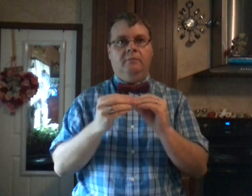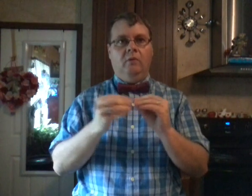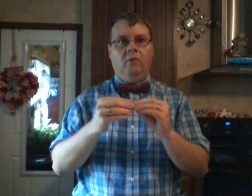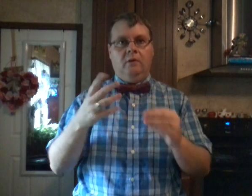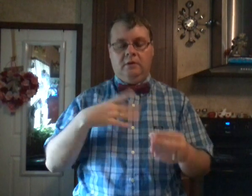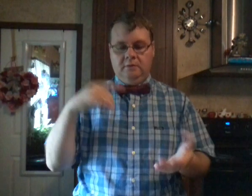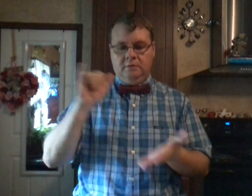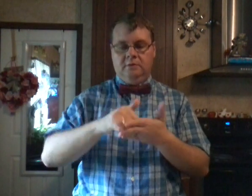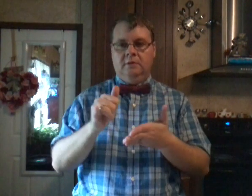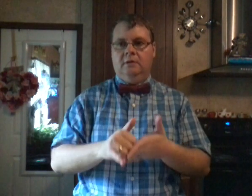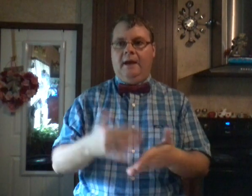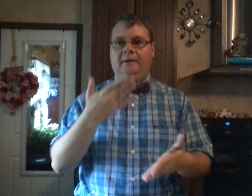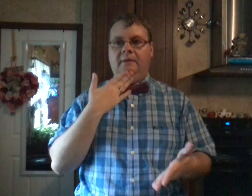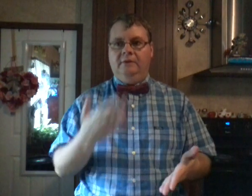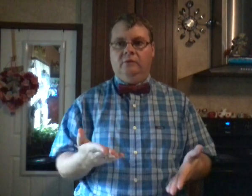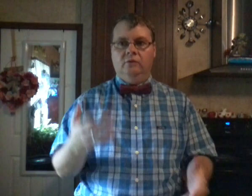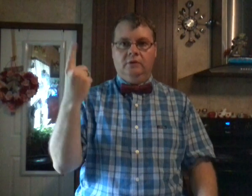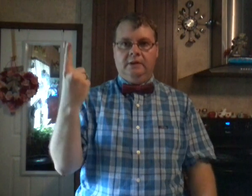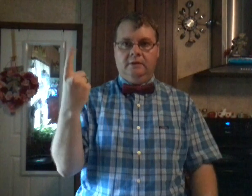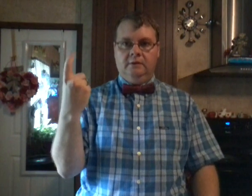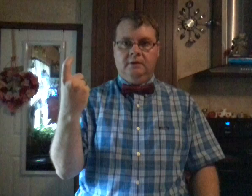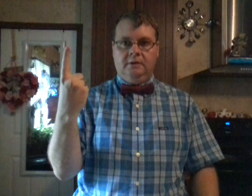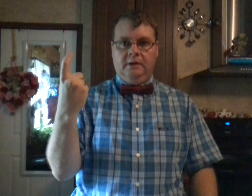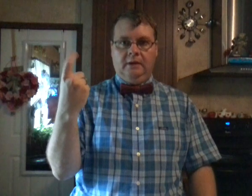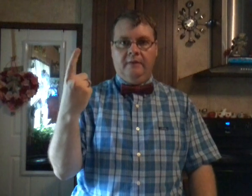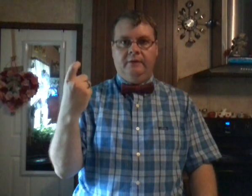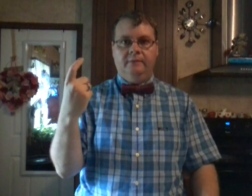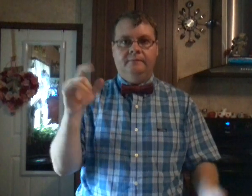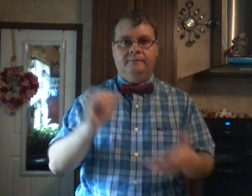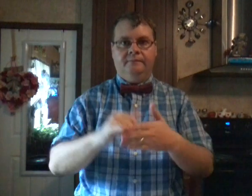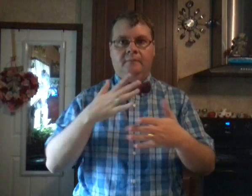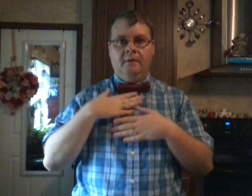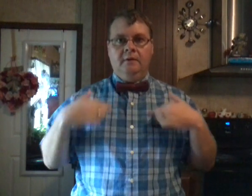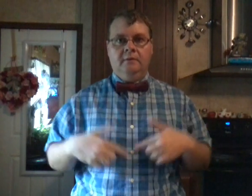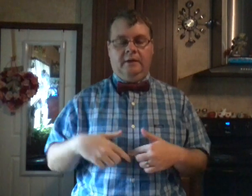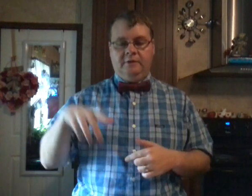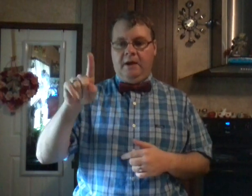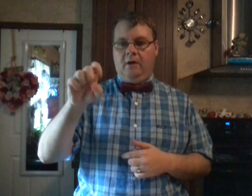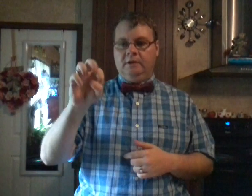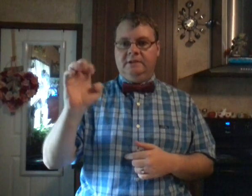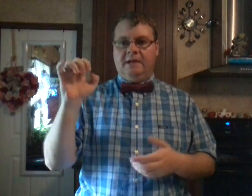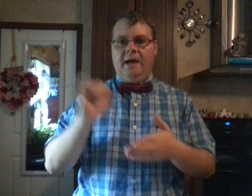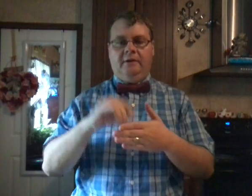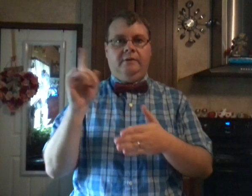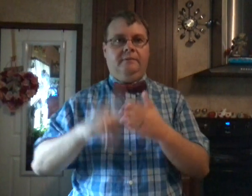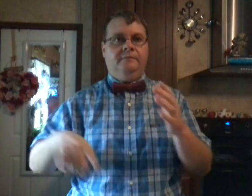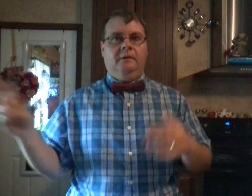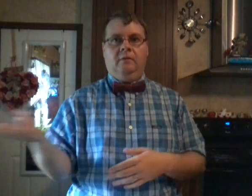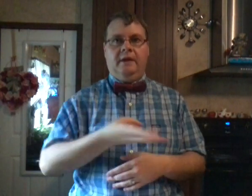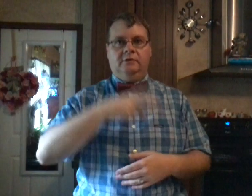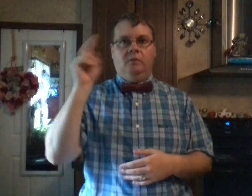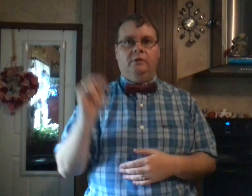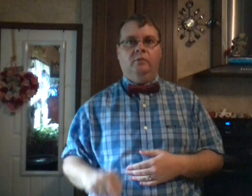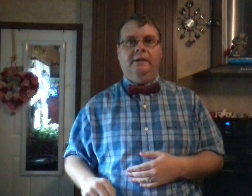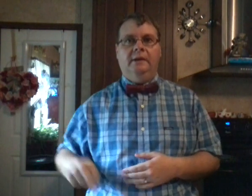up more like these good eleven. That's my heart's desire and that's what we